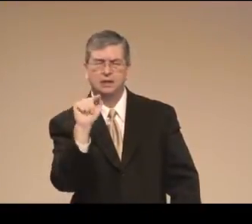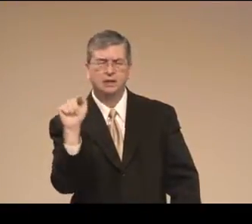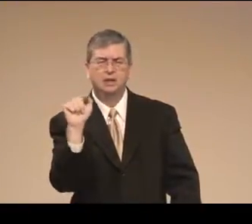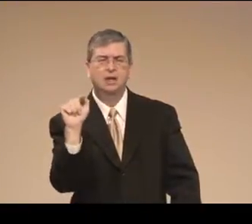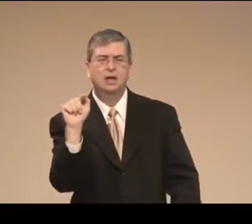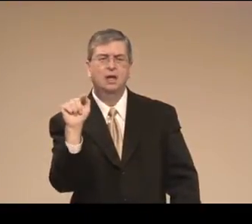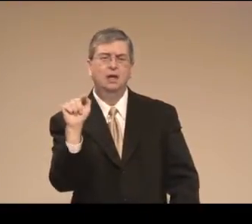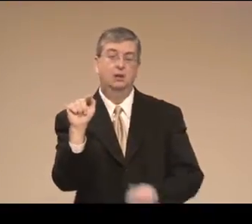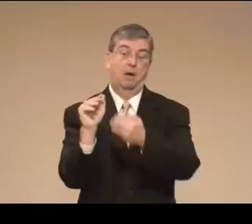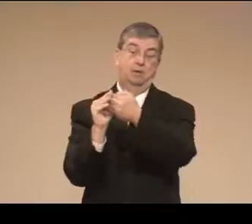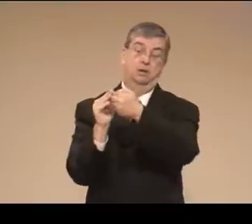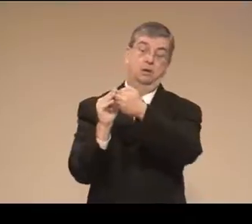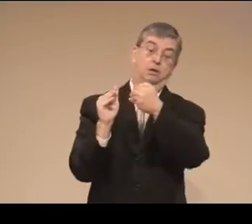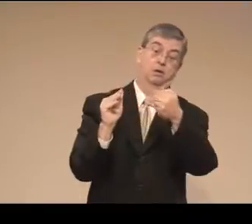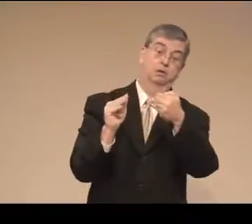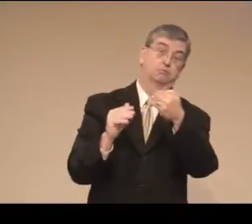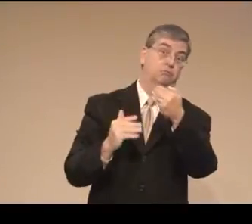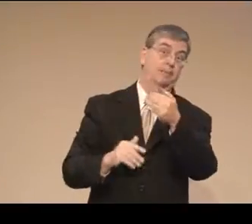believe 1915 something.